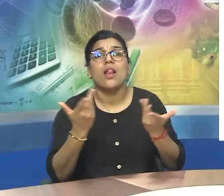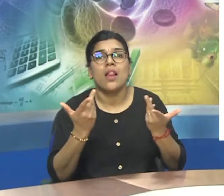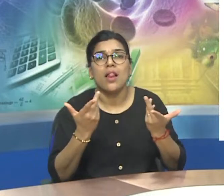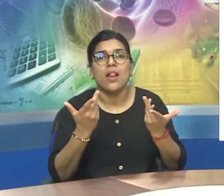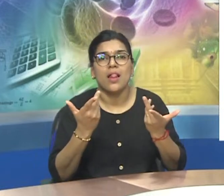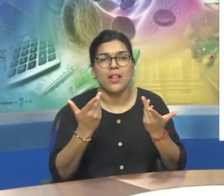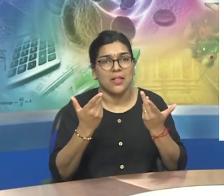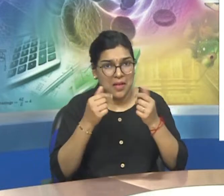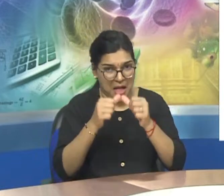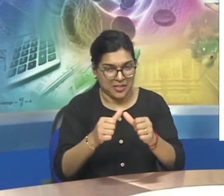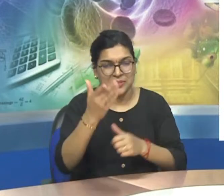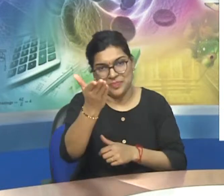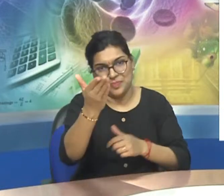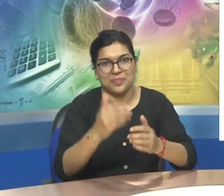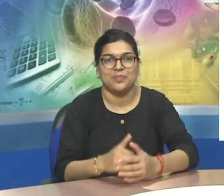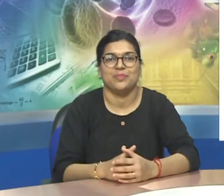What do you think? It is true or false?